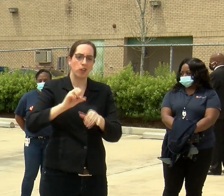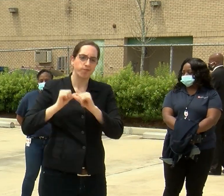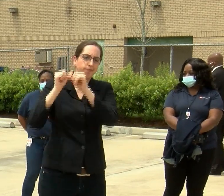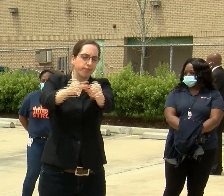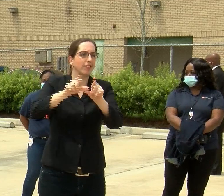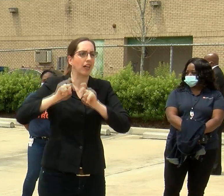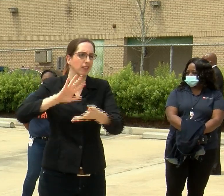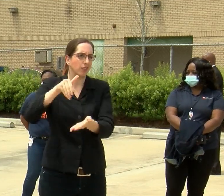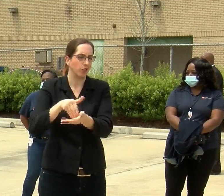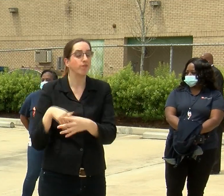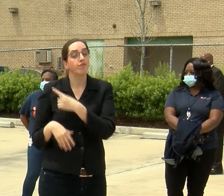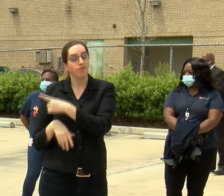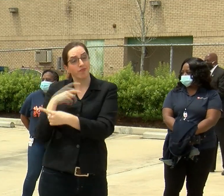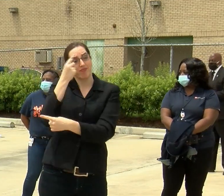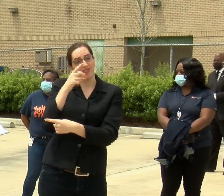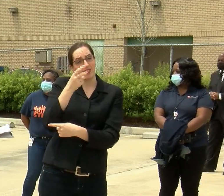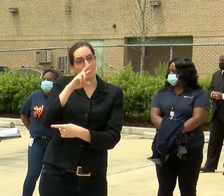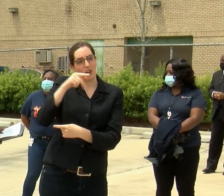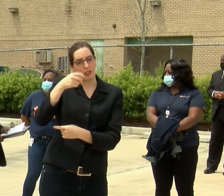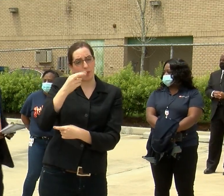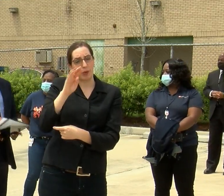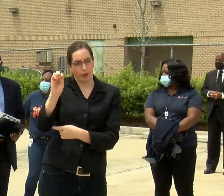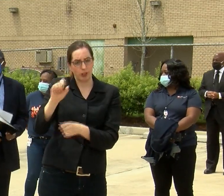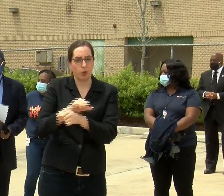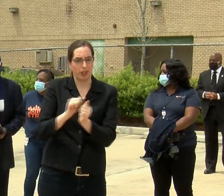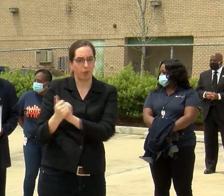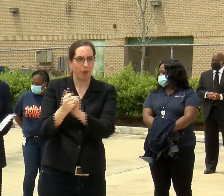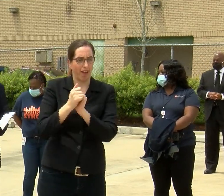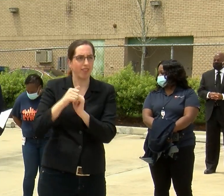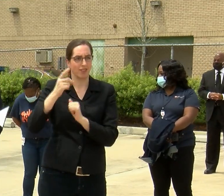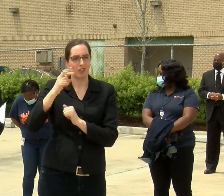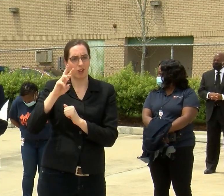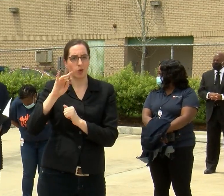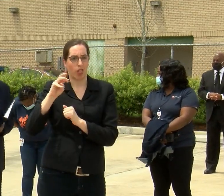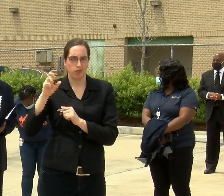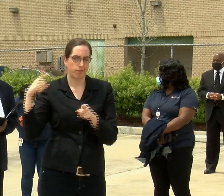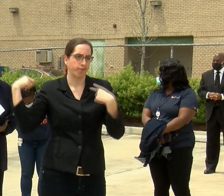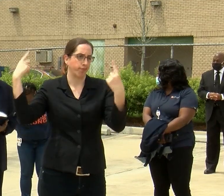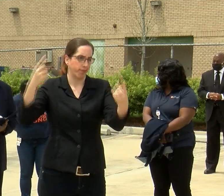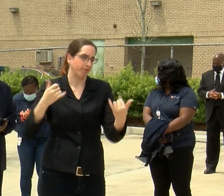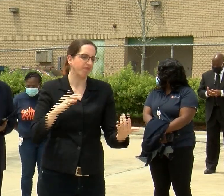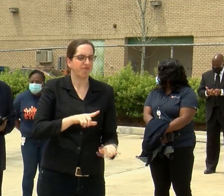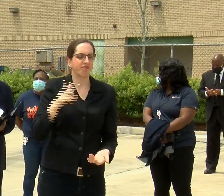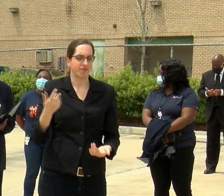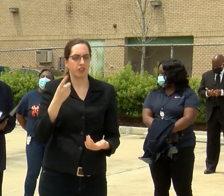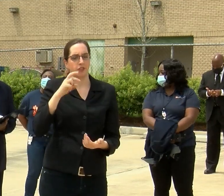And of course, Dr. Persse, who's working right alongside Director Williams in all of this. Dr. Persse. There he is.